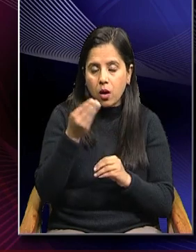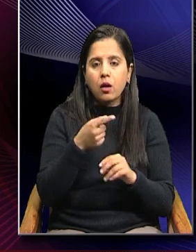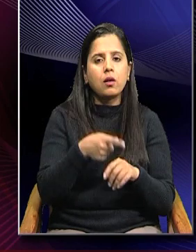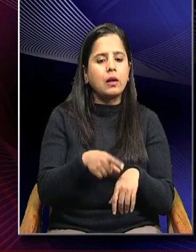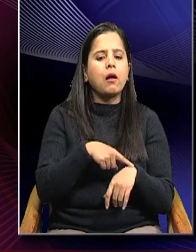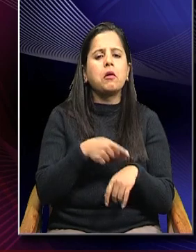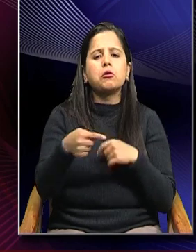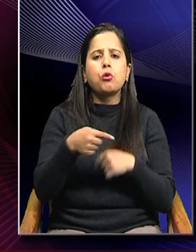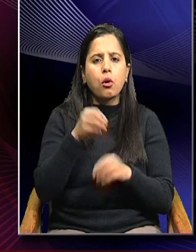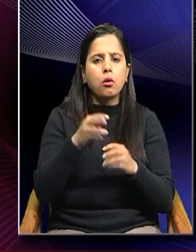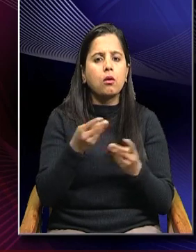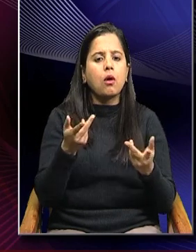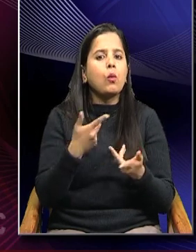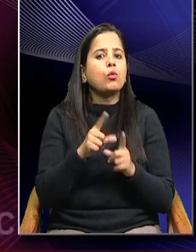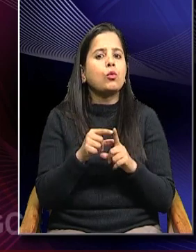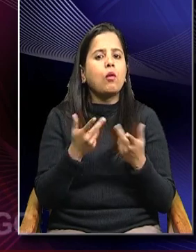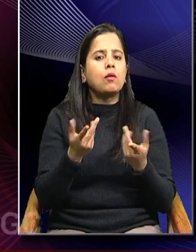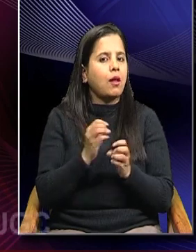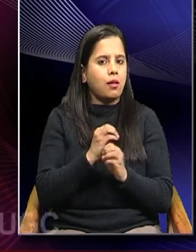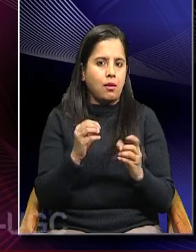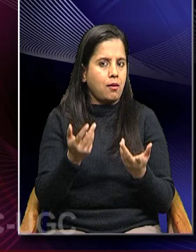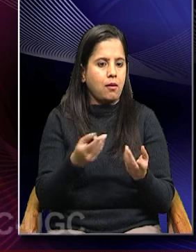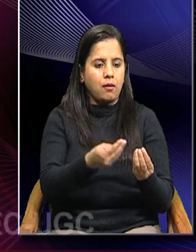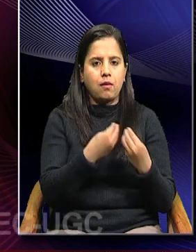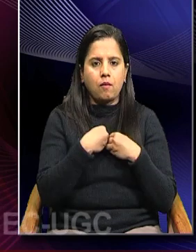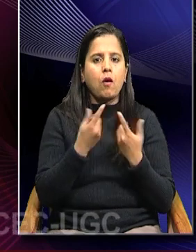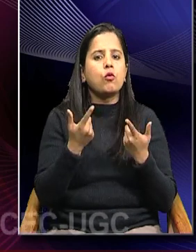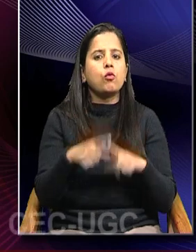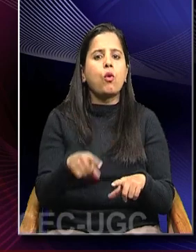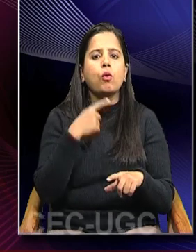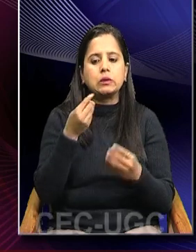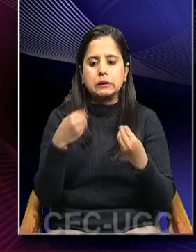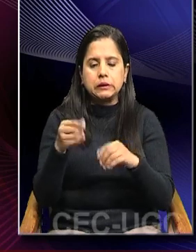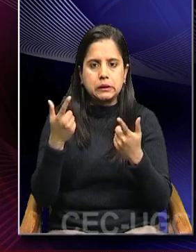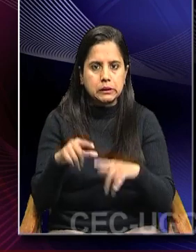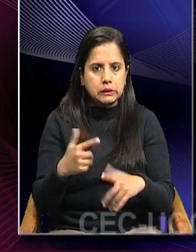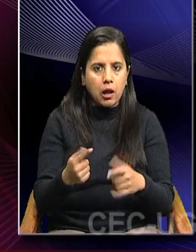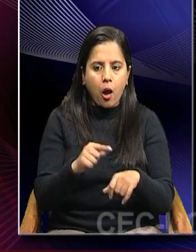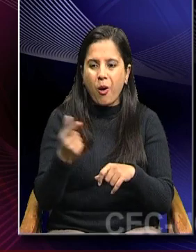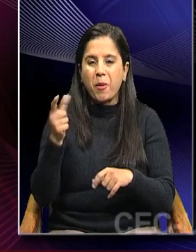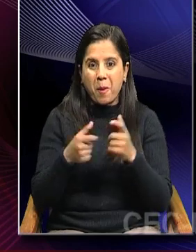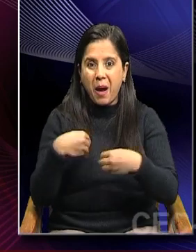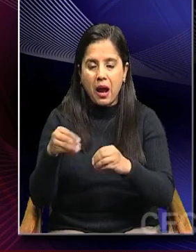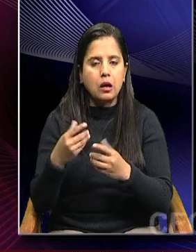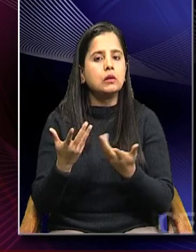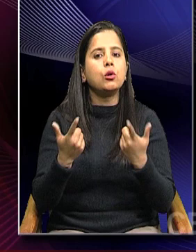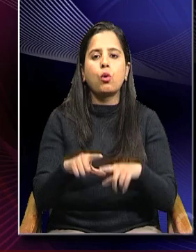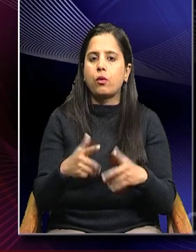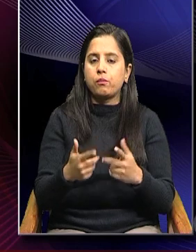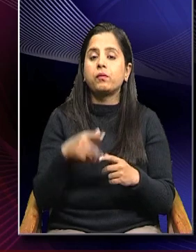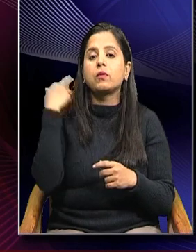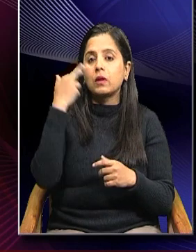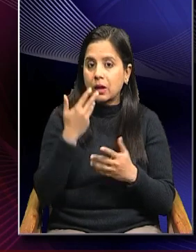temporary demand. What you can do? Nothing. There would be a loss of sale, there would be a loss of opportunity. So that is